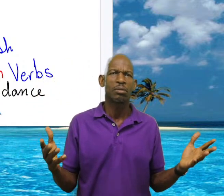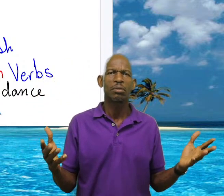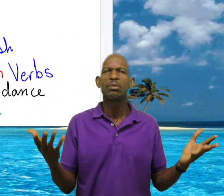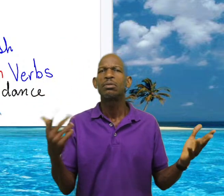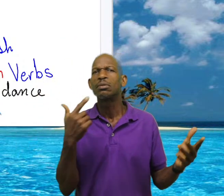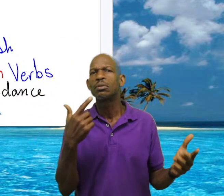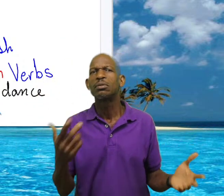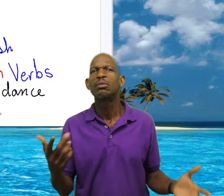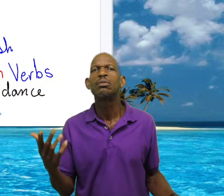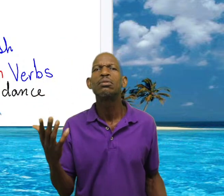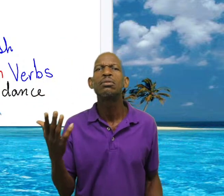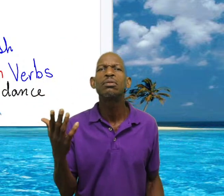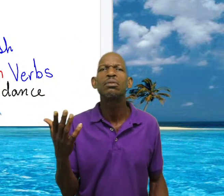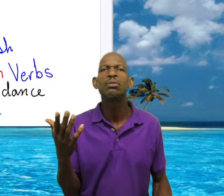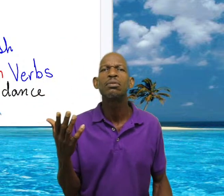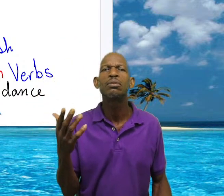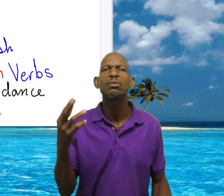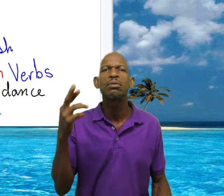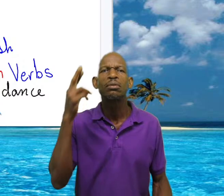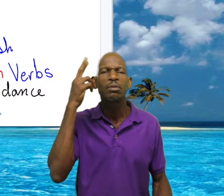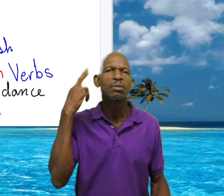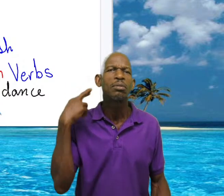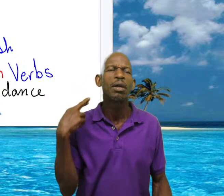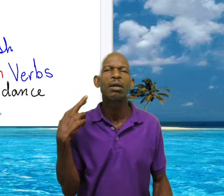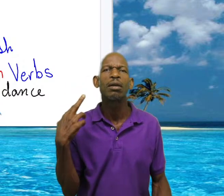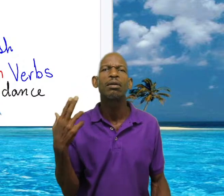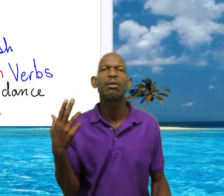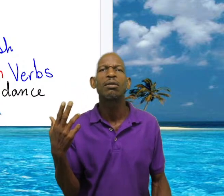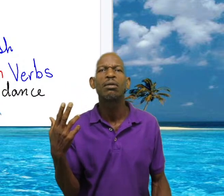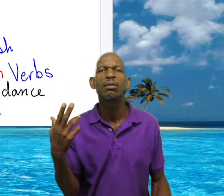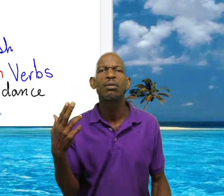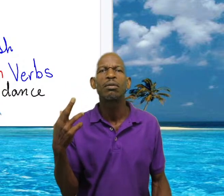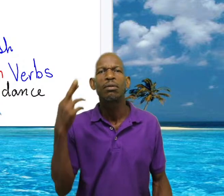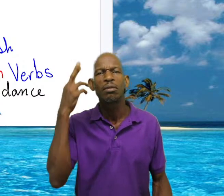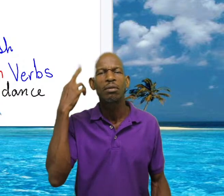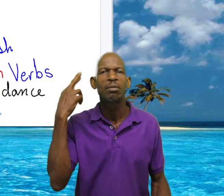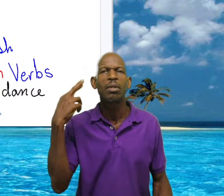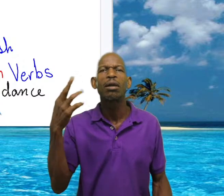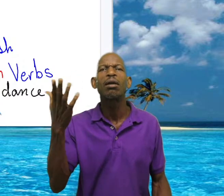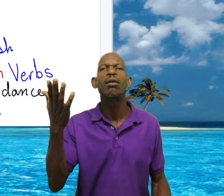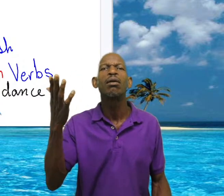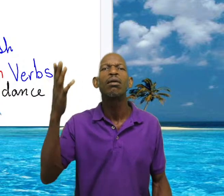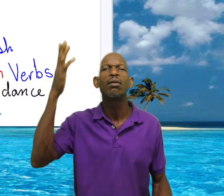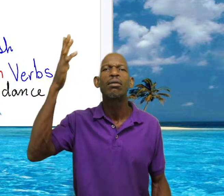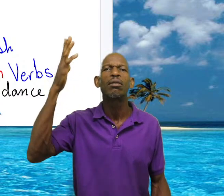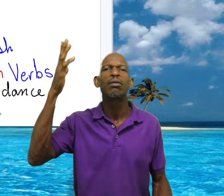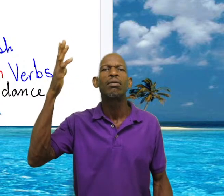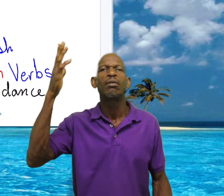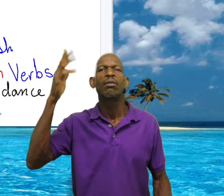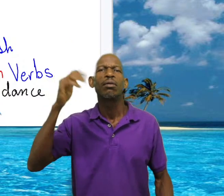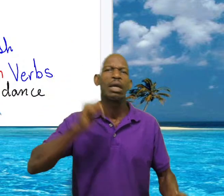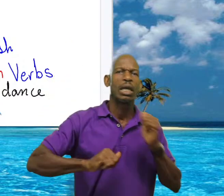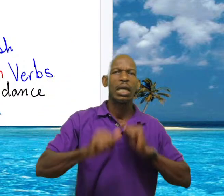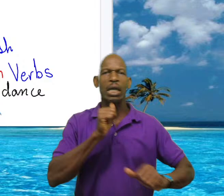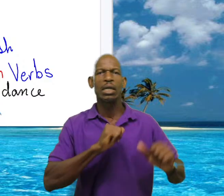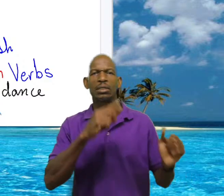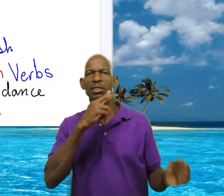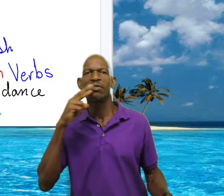Yes, Rebecca. I see Rebecca put on her camera. Rebecca, could you give me a verb?